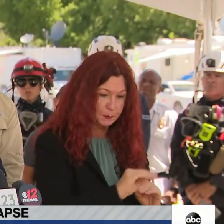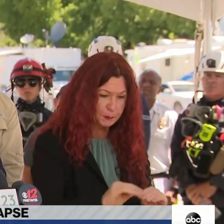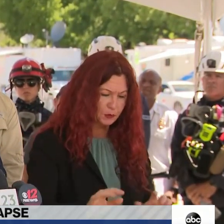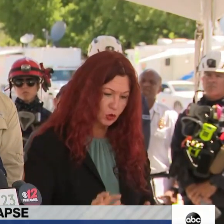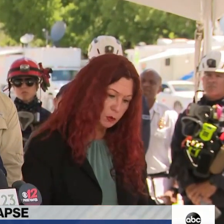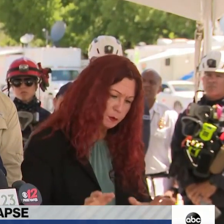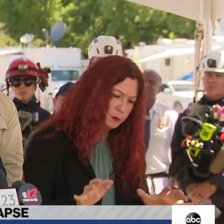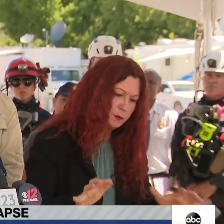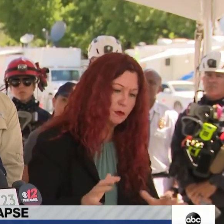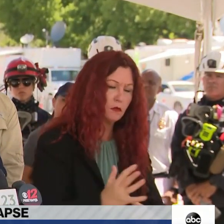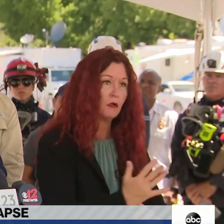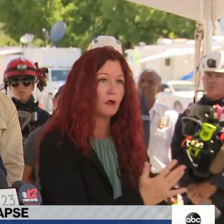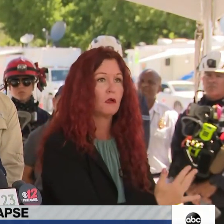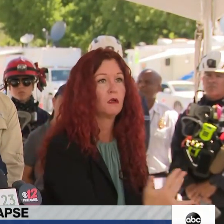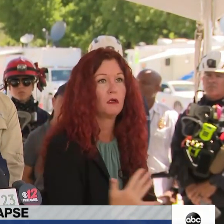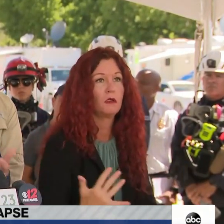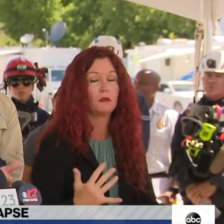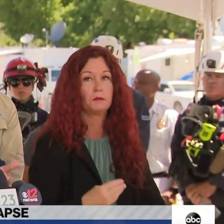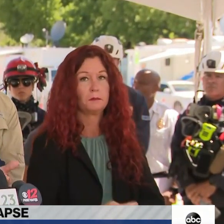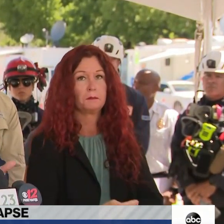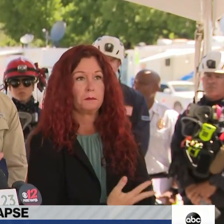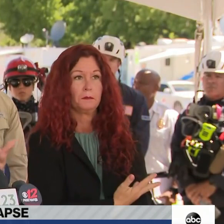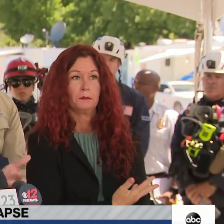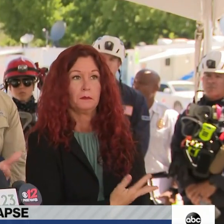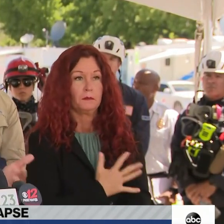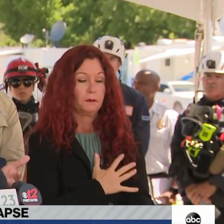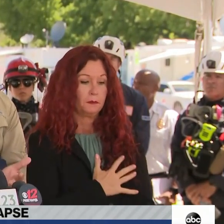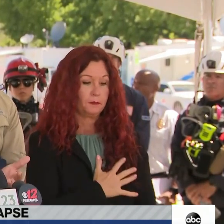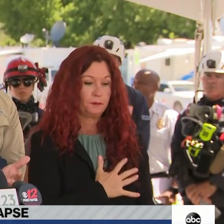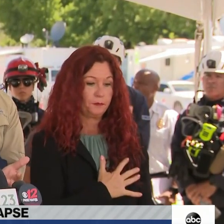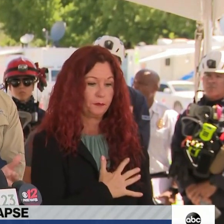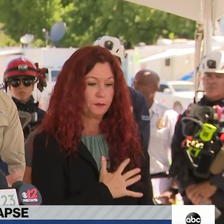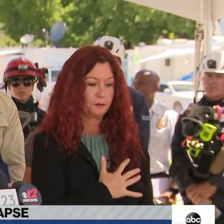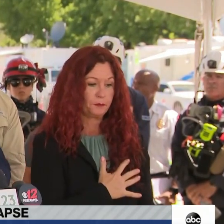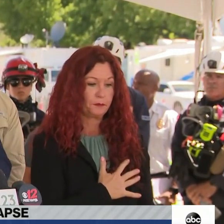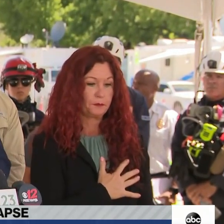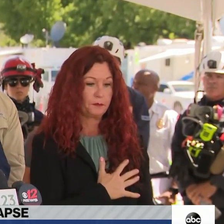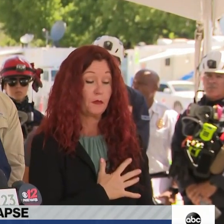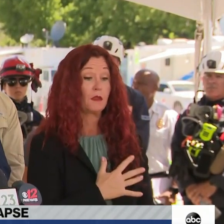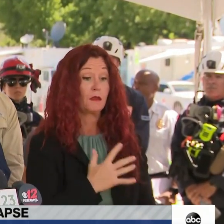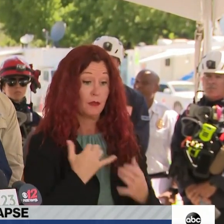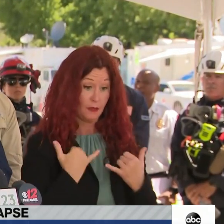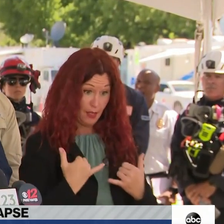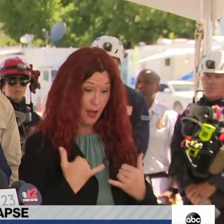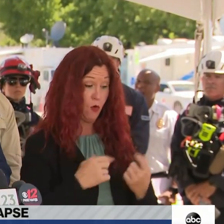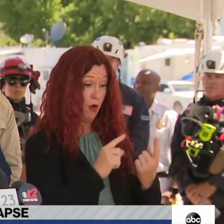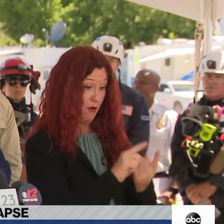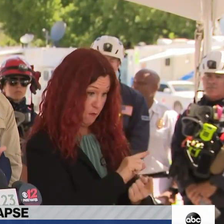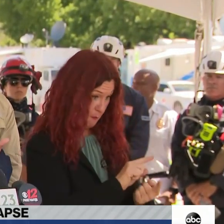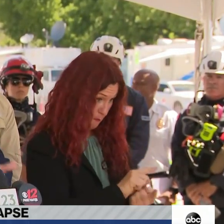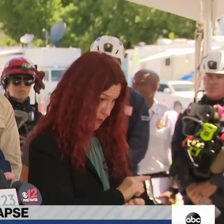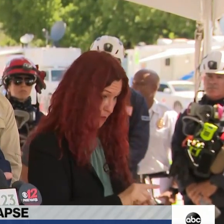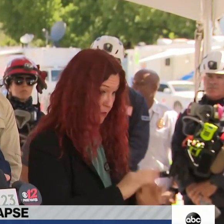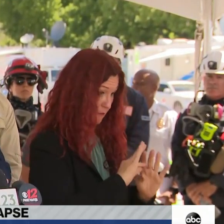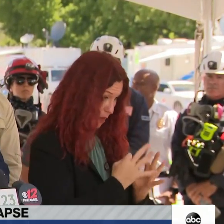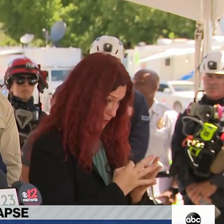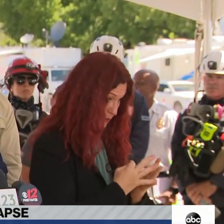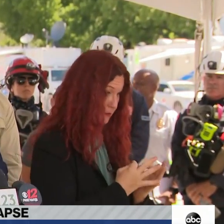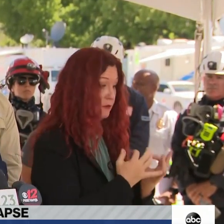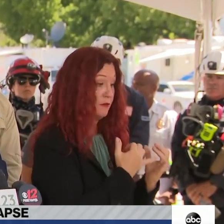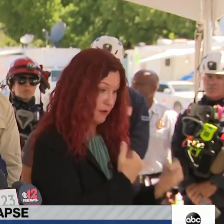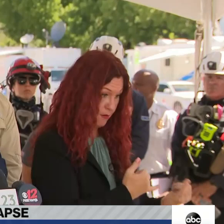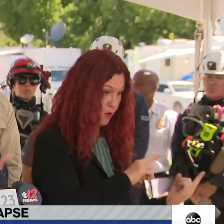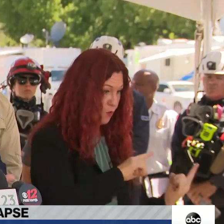was very, very moving, because when I first went, I knew some of the families. Now I've met a lot more of them, and so I